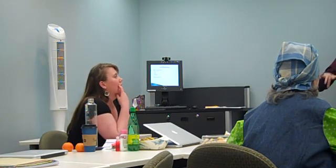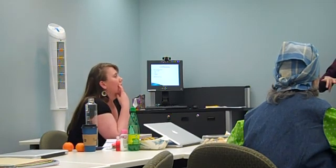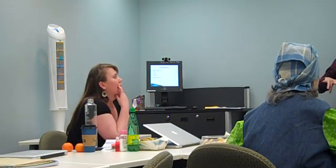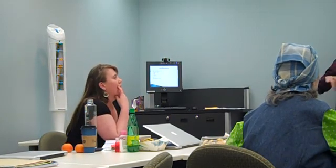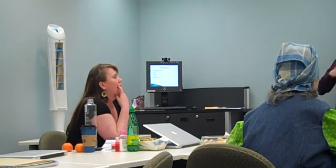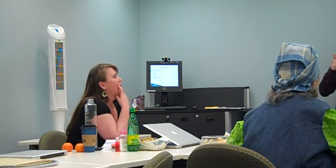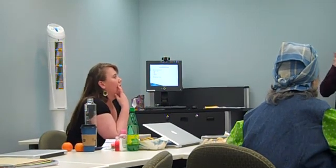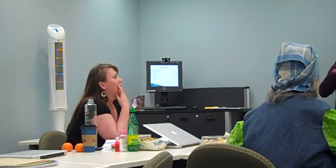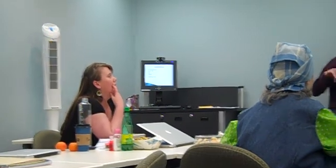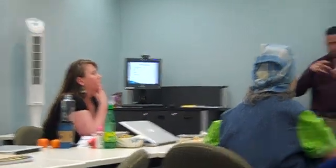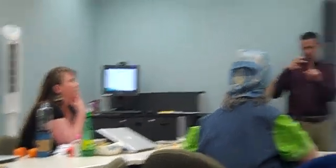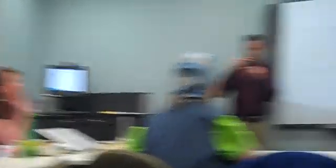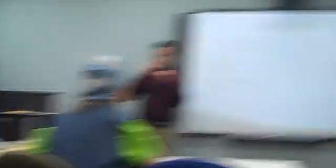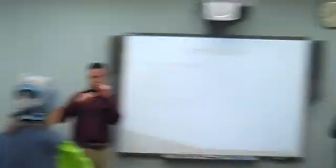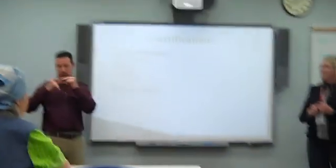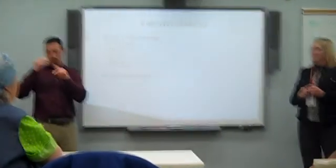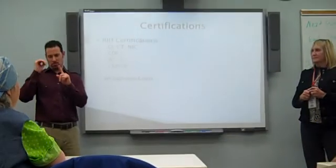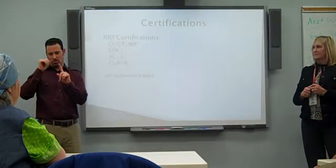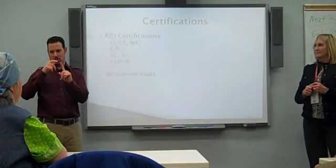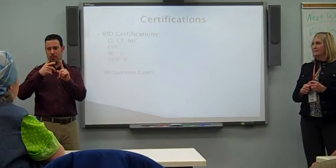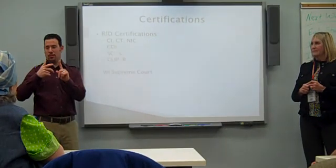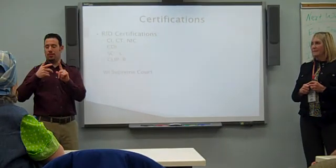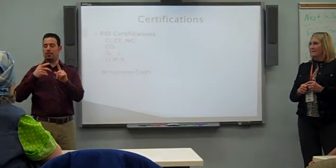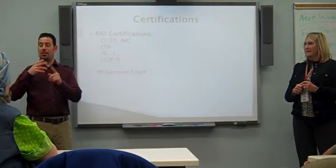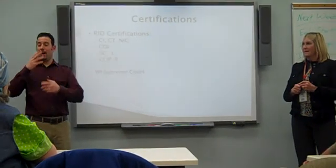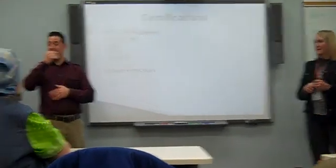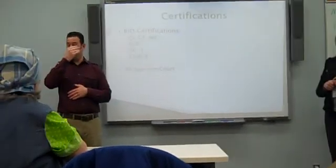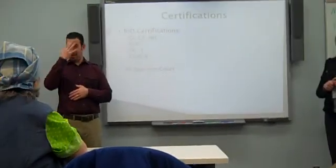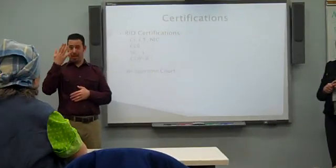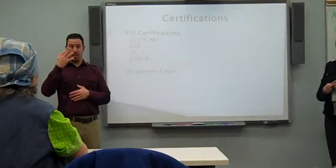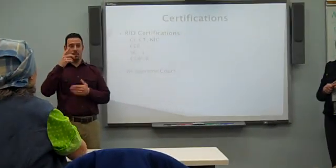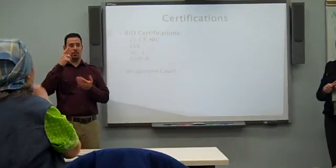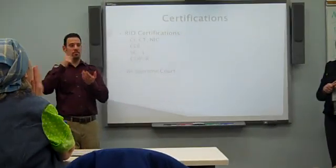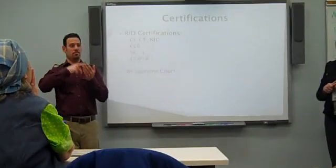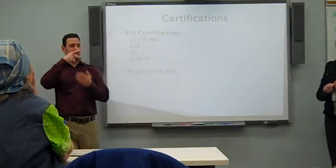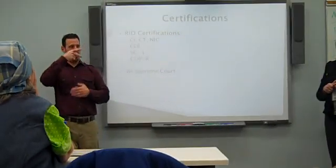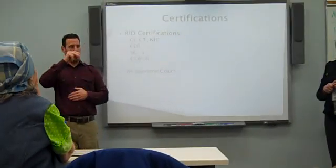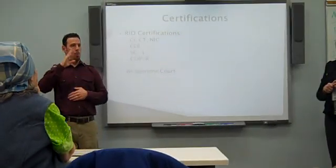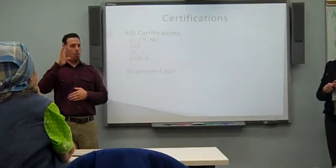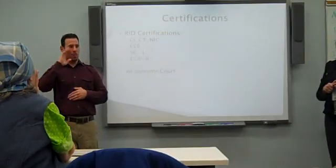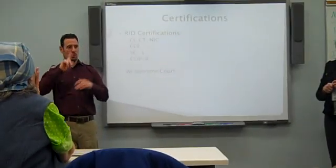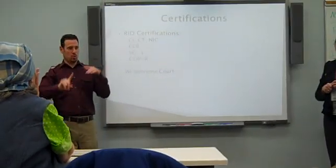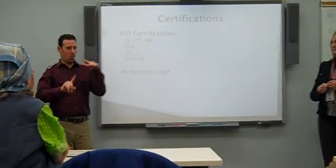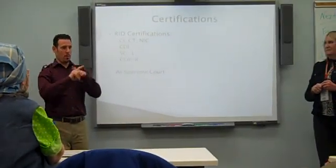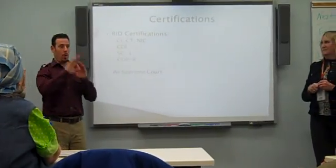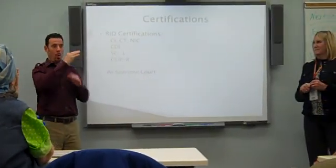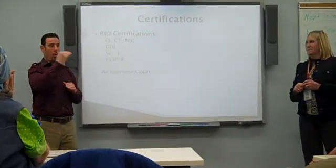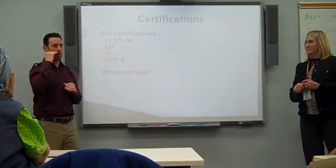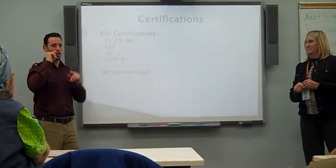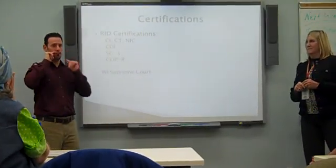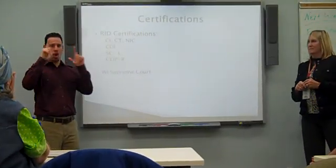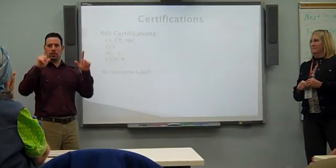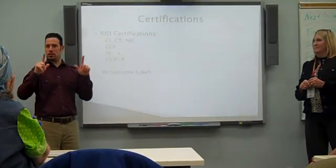PO building. Typically it's at the building, at a building.